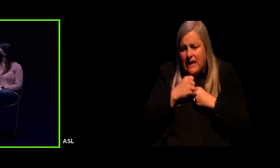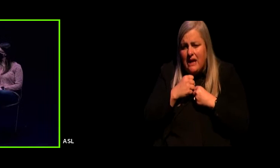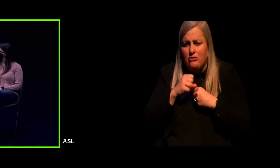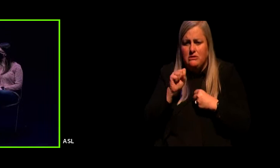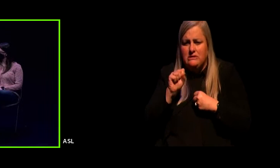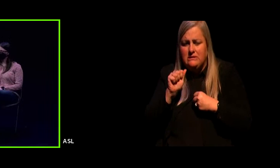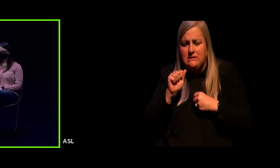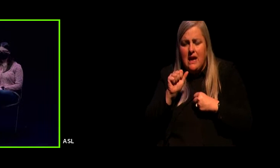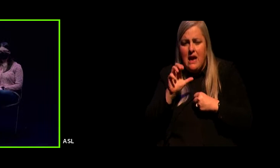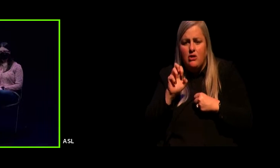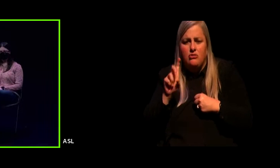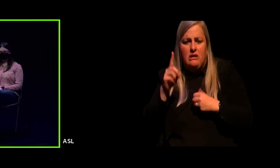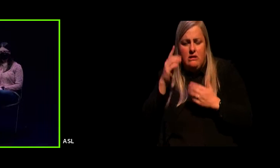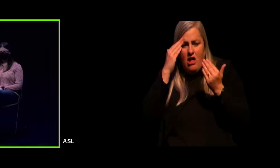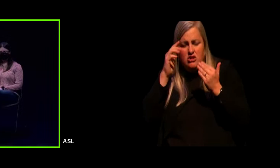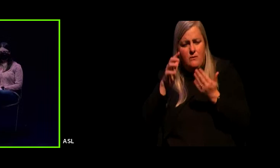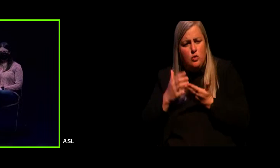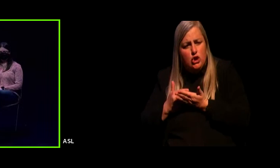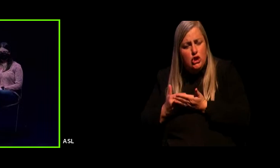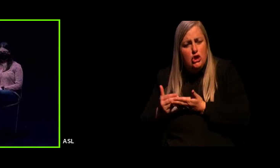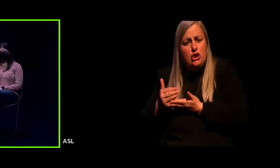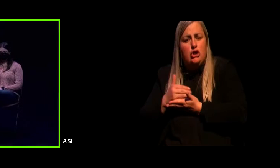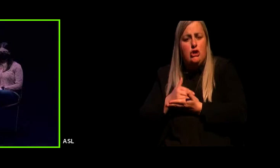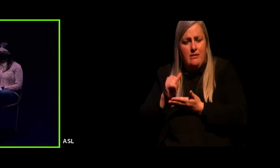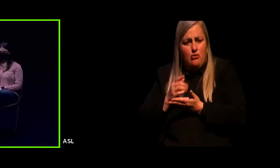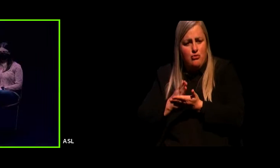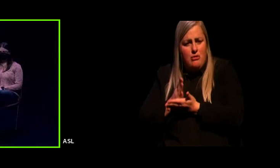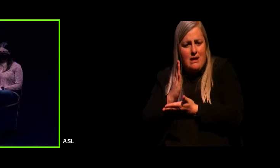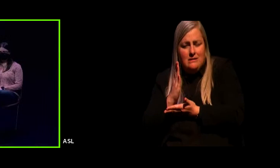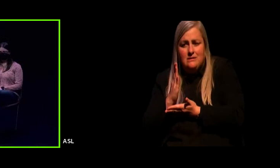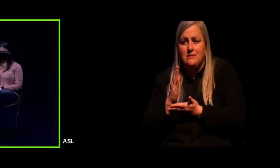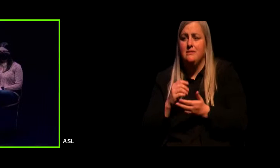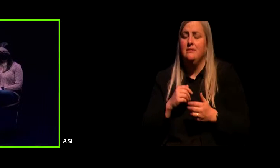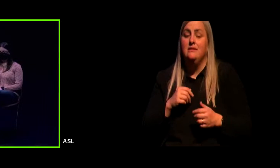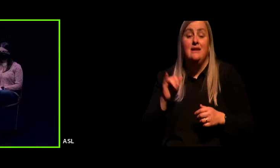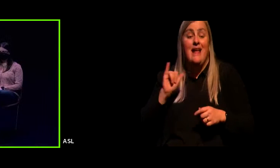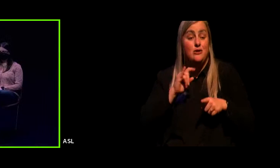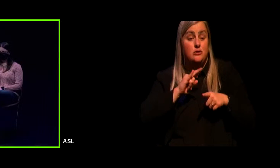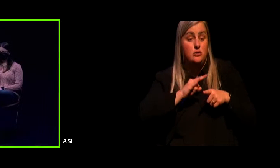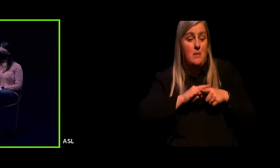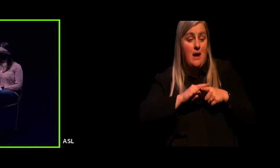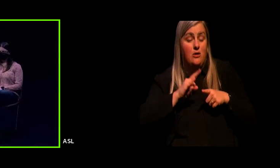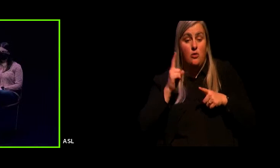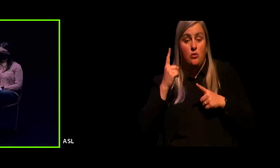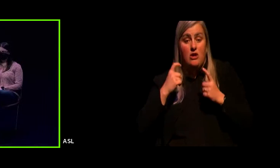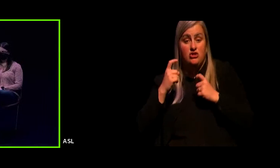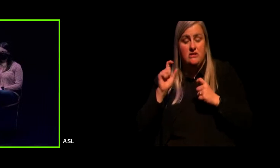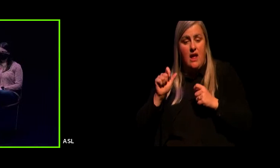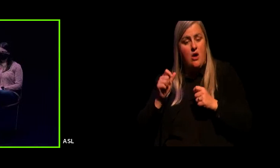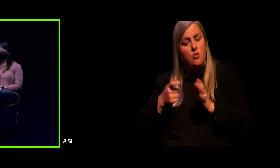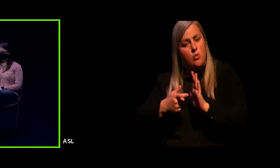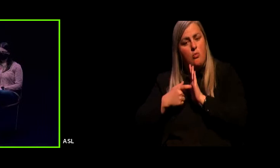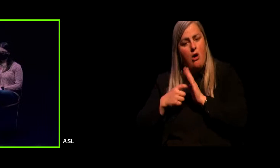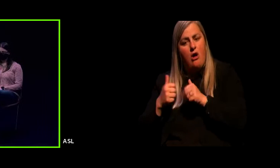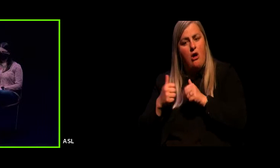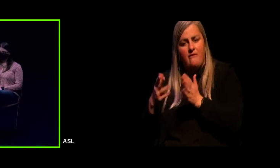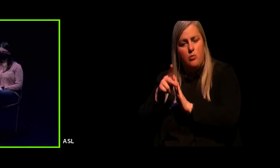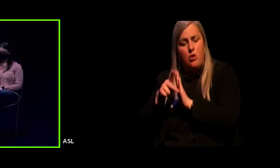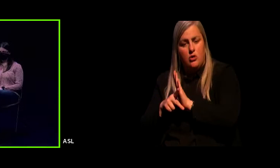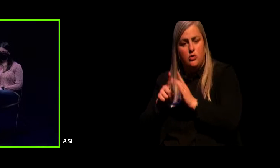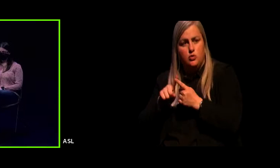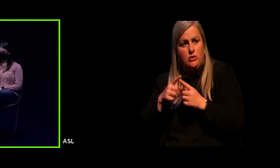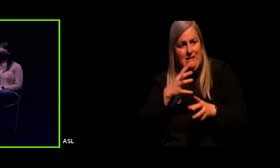right. You know, you have tobacco questions, which we were talking about earlier today, which require the offering of protocol to receive an answer. And